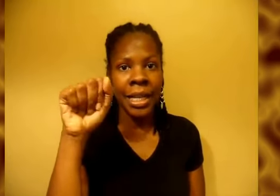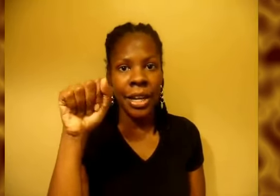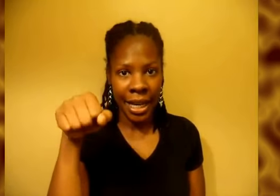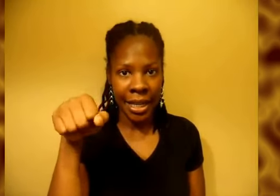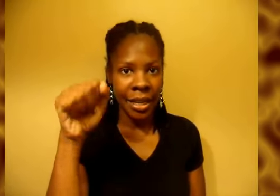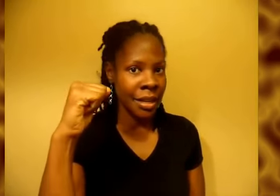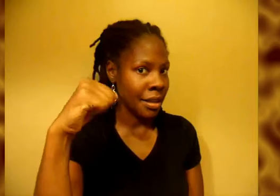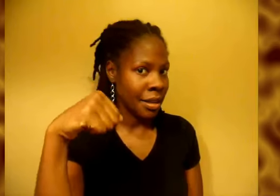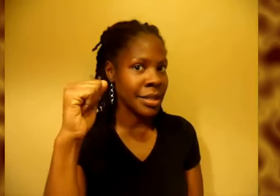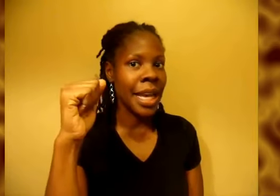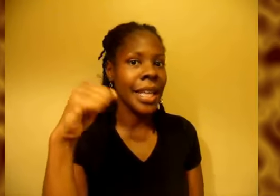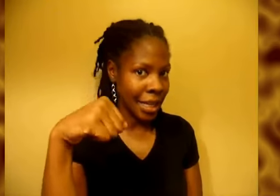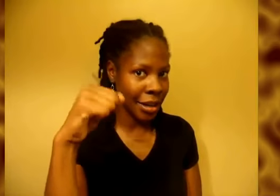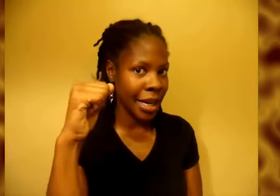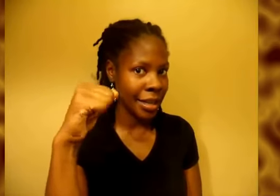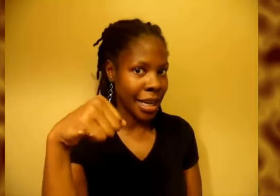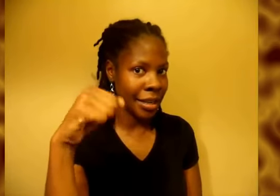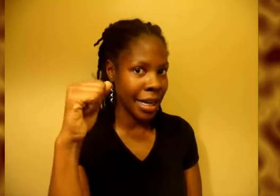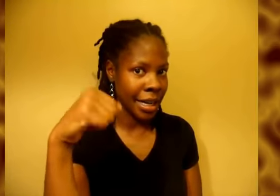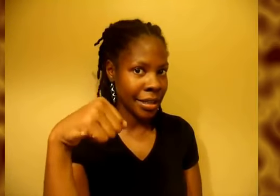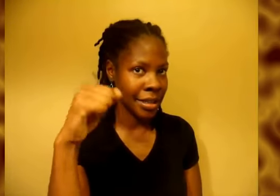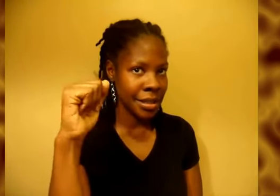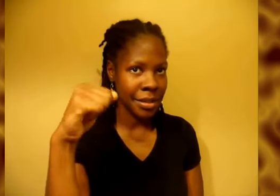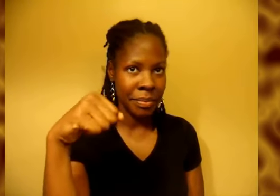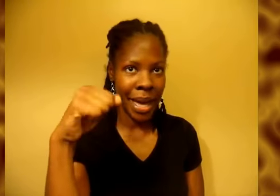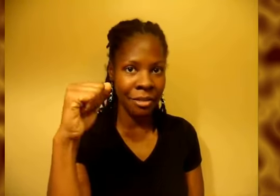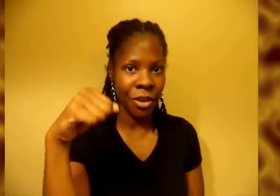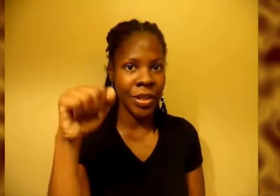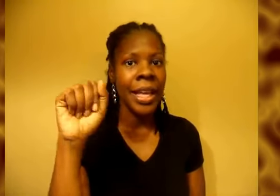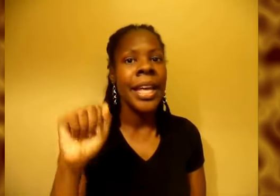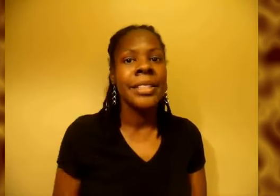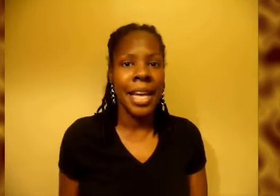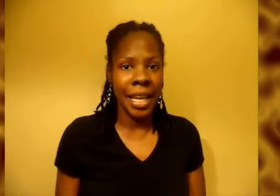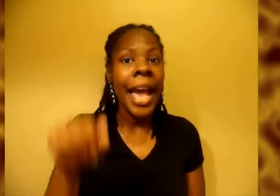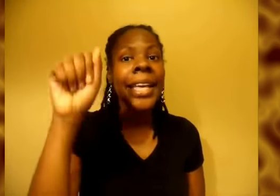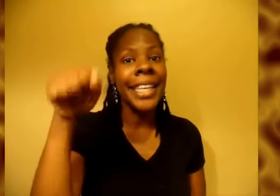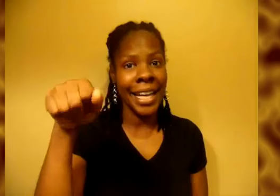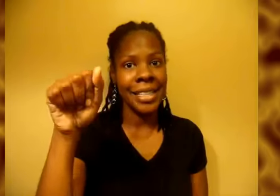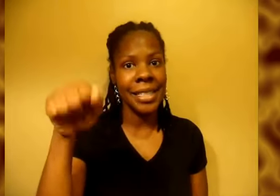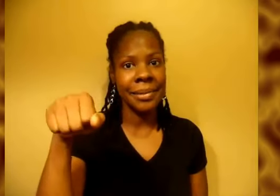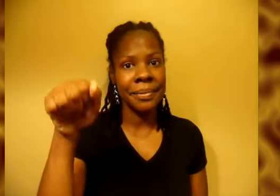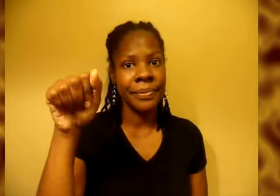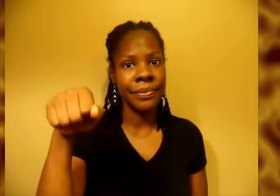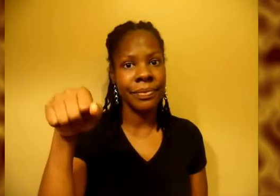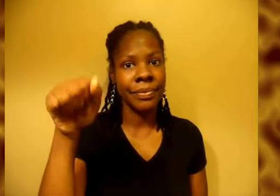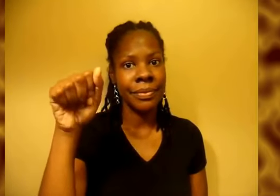your head. It's like nodding your head, nodding your hand back and forth. It's like yes.